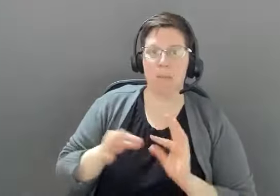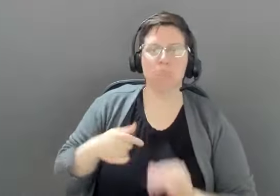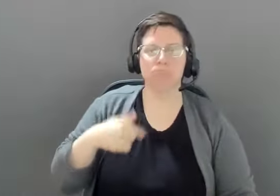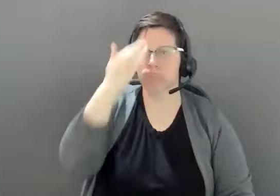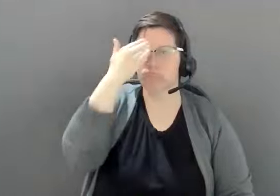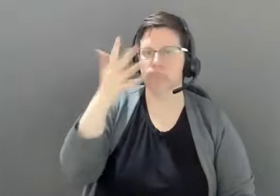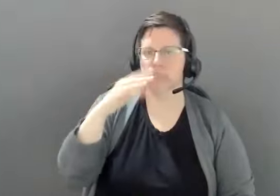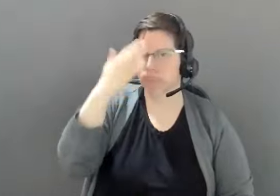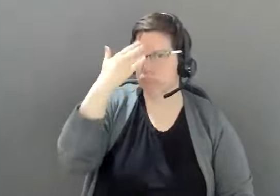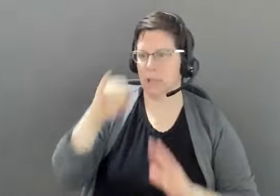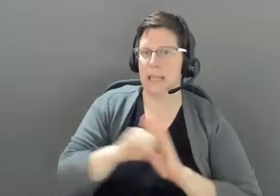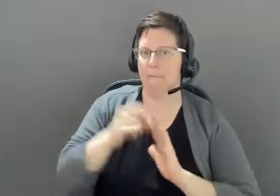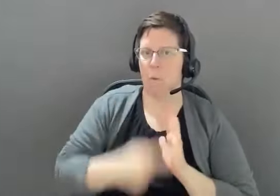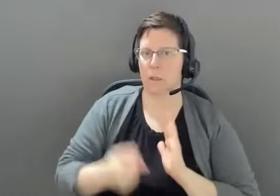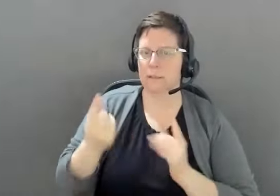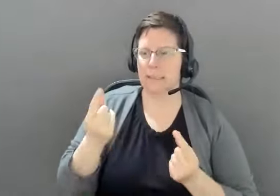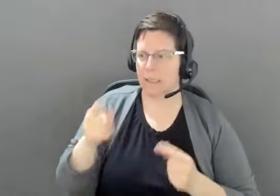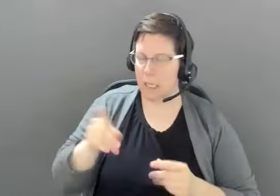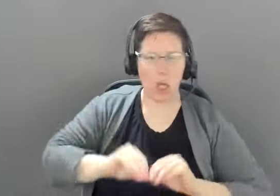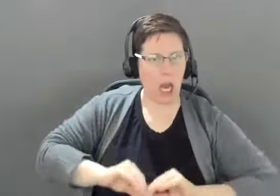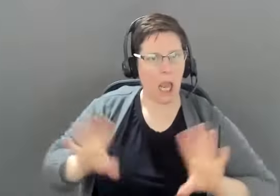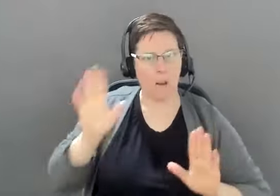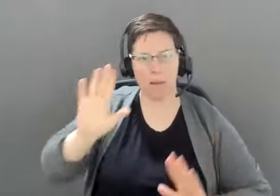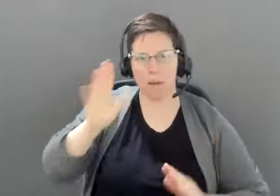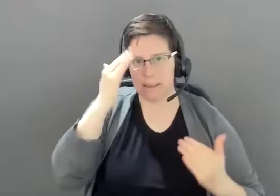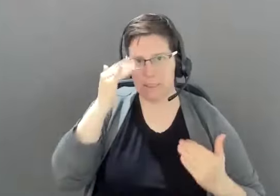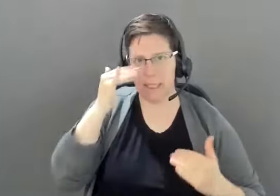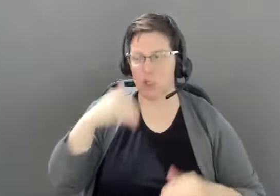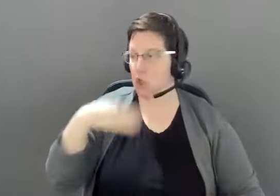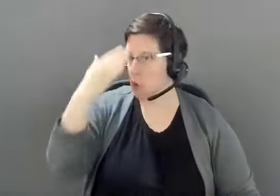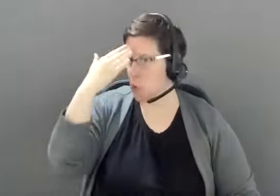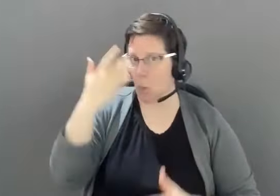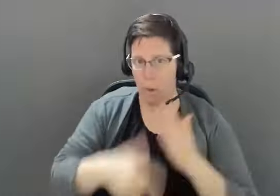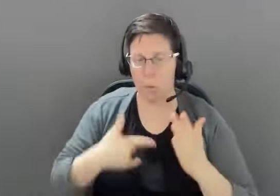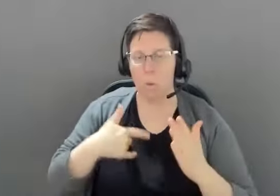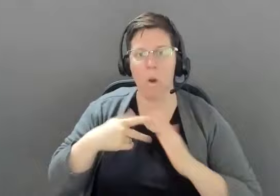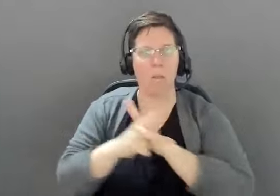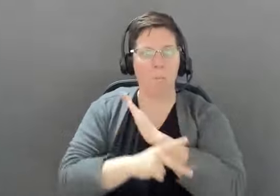They've been really clear with us what they expect Parliament to do. So, that's the task and we have to do